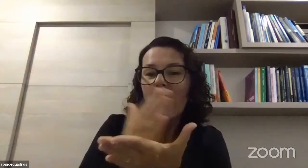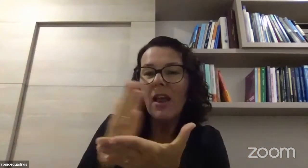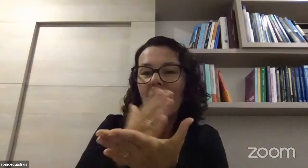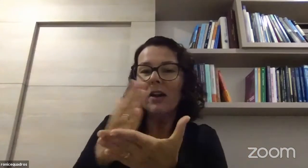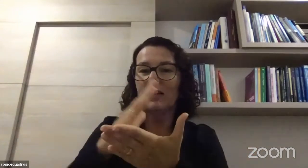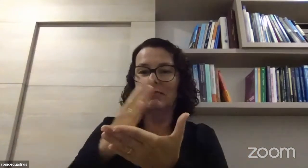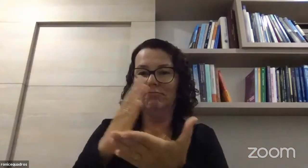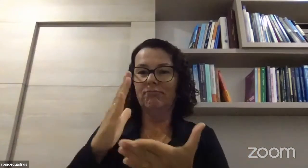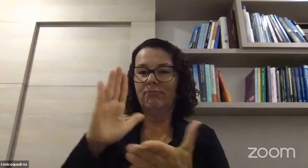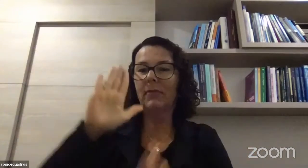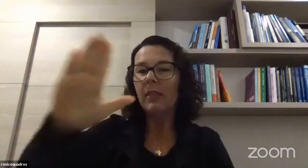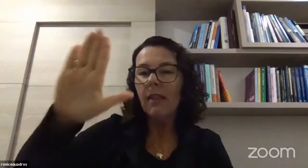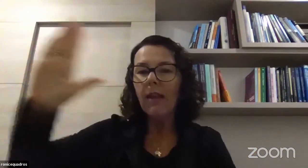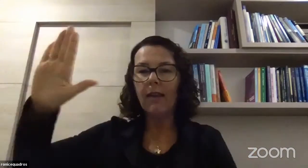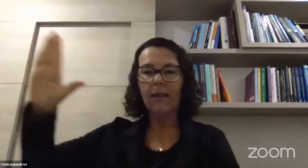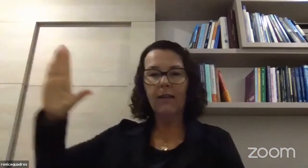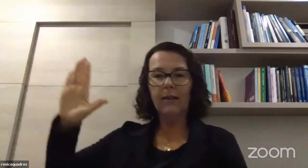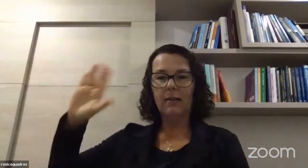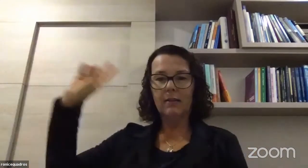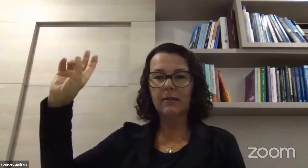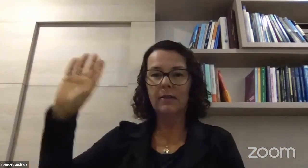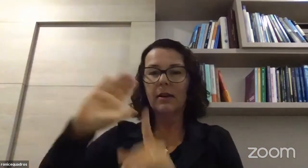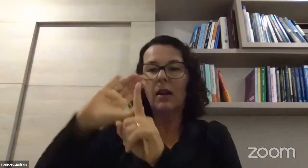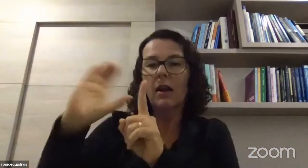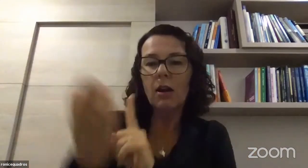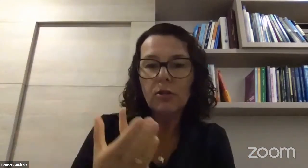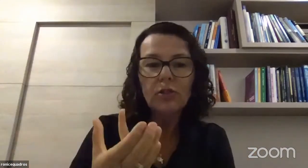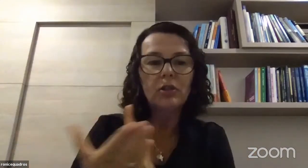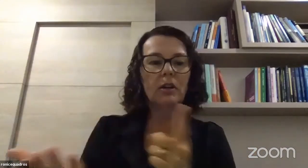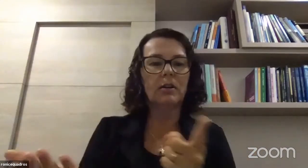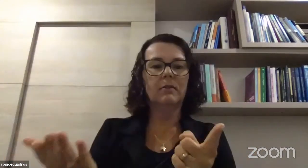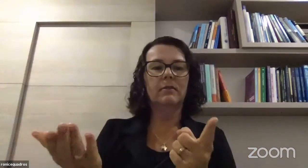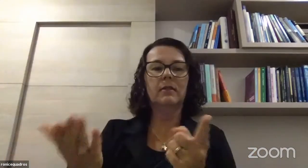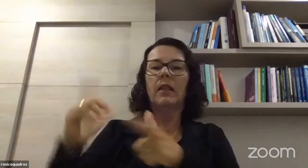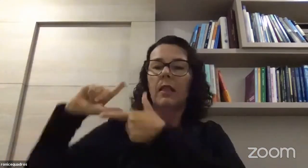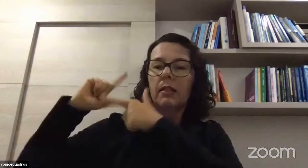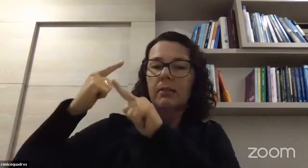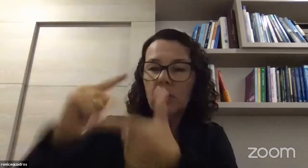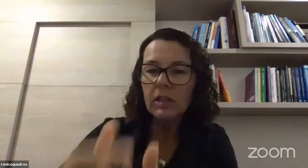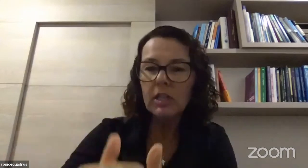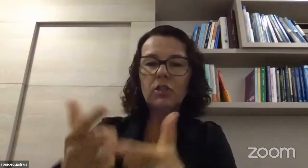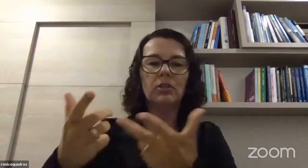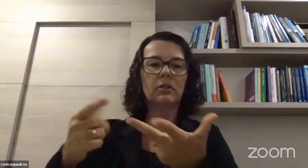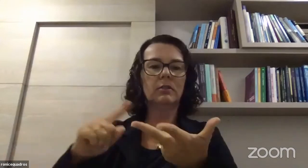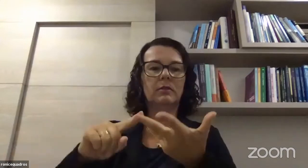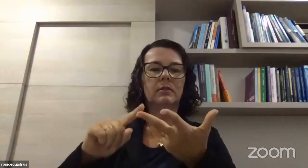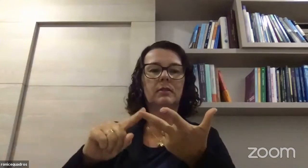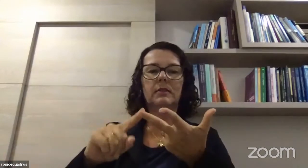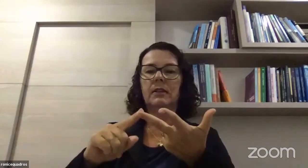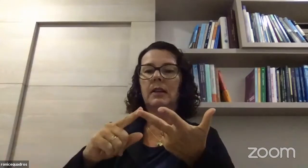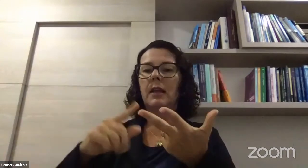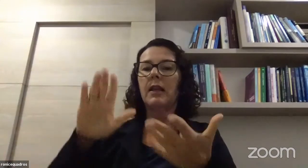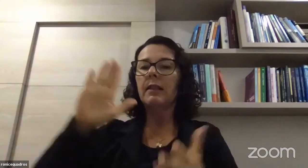Respecting linguistic and cultural, social characteristics,